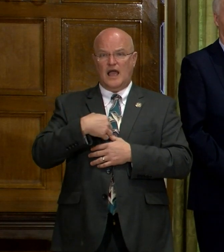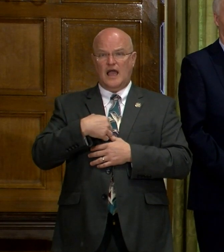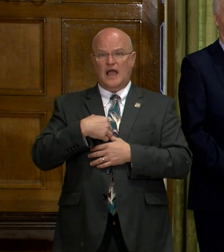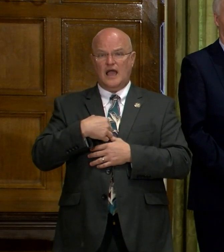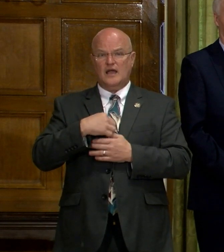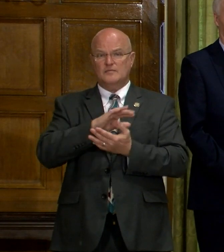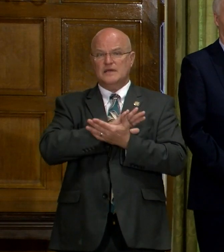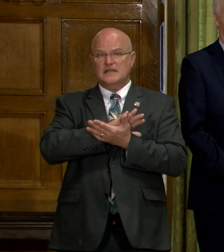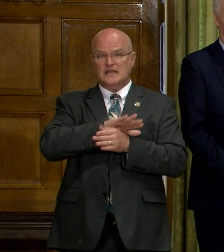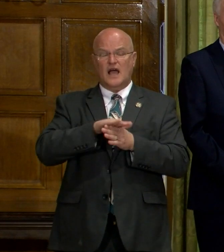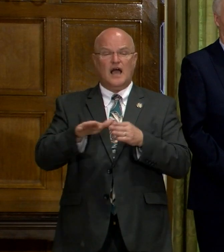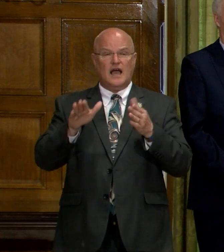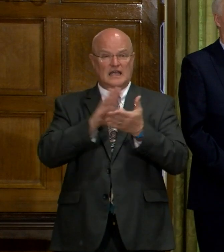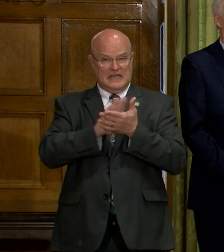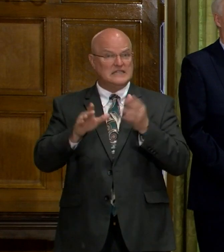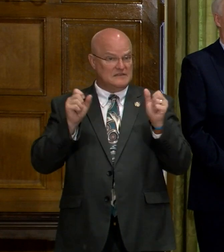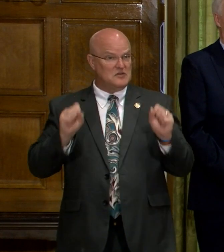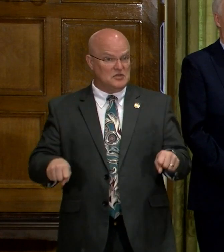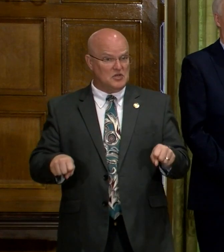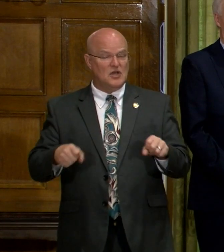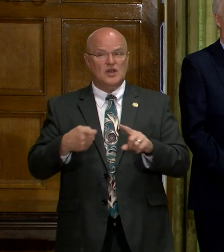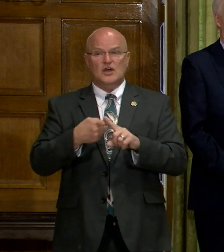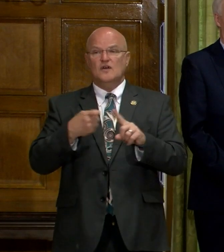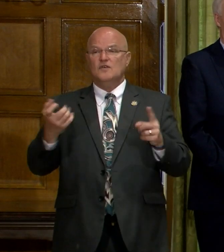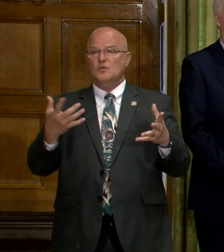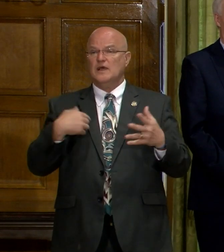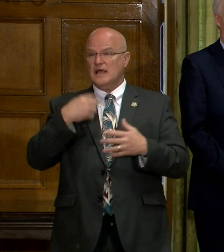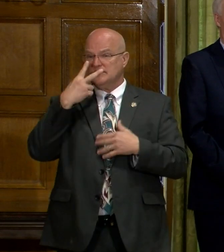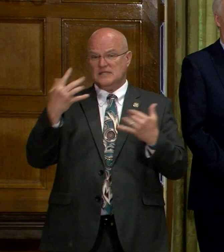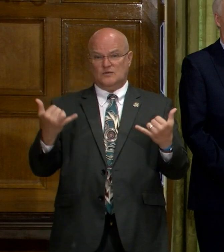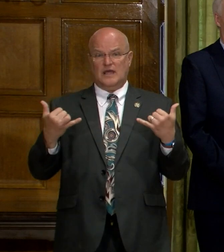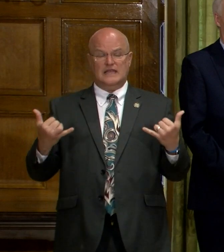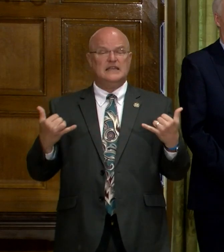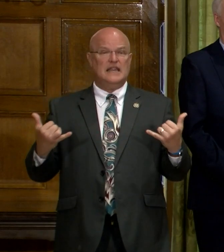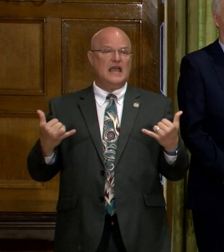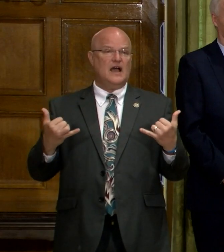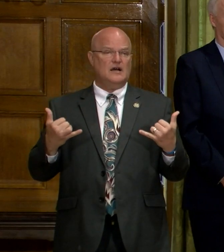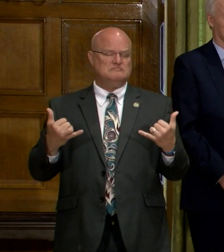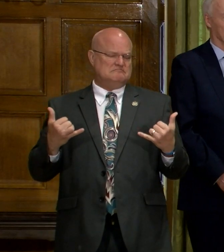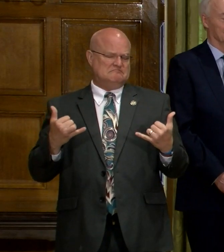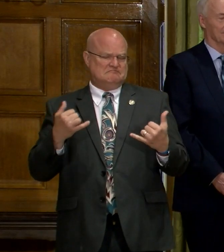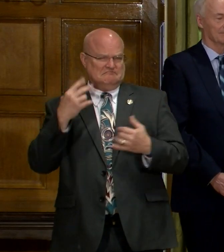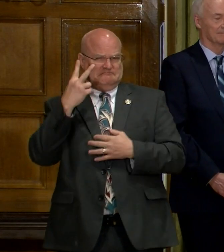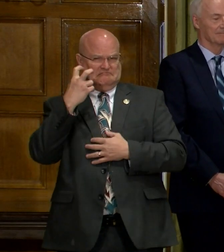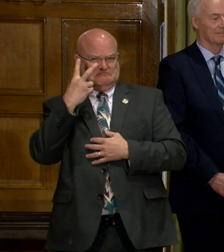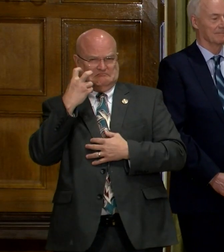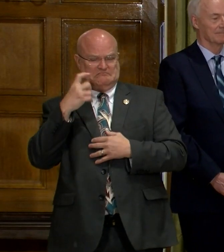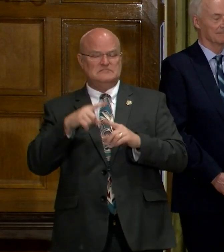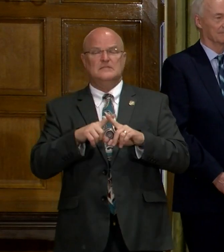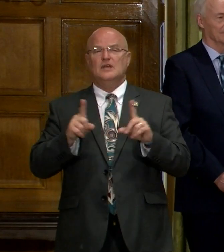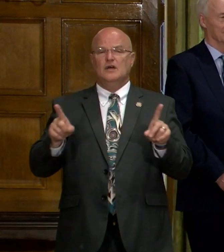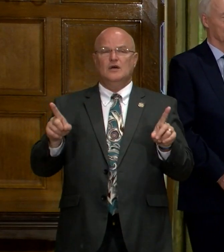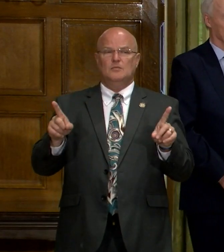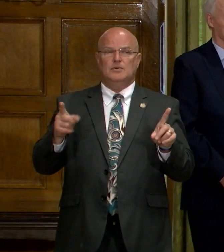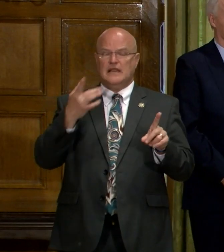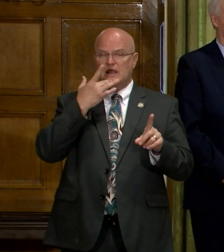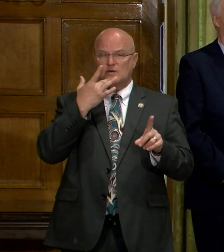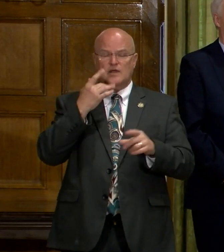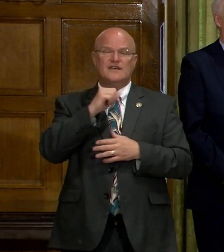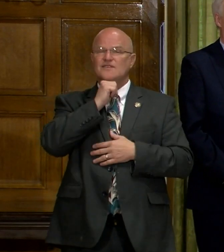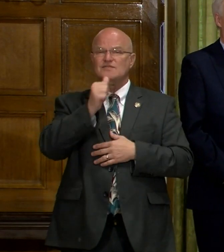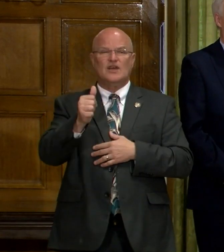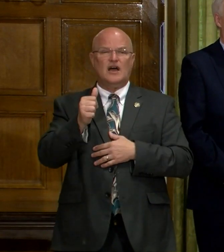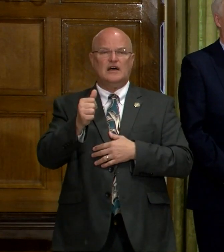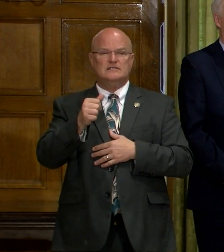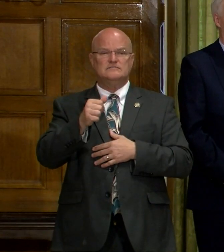would be nice if we could. From what I'm seeing right now, it seems unlikely, but I'd rather not